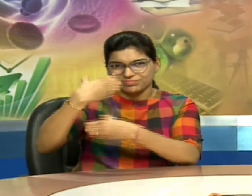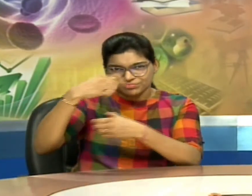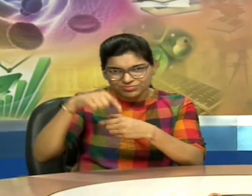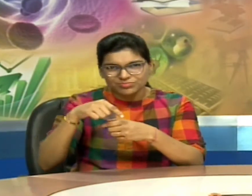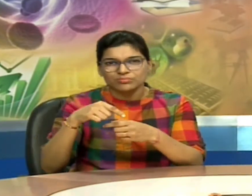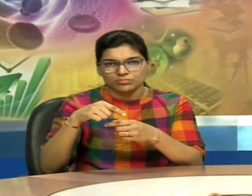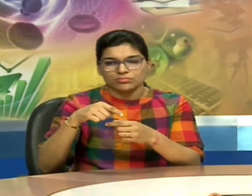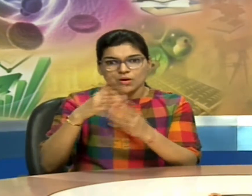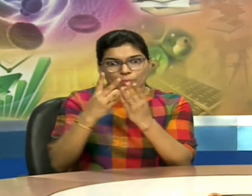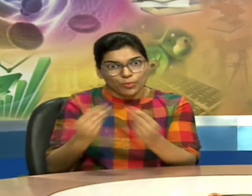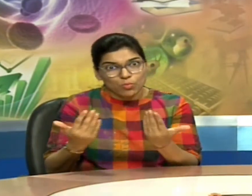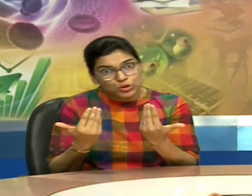non-biodegradable.